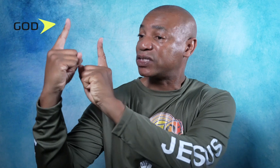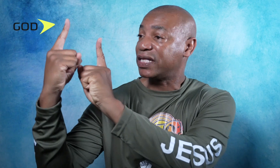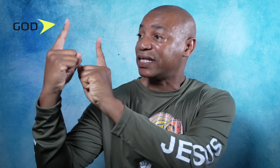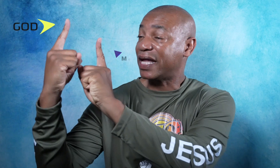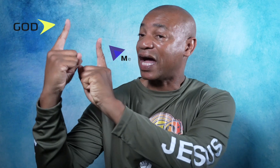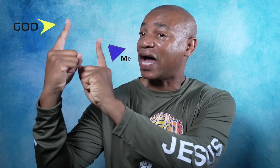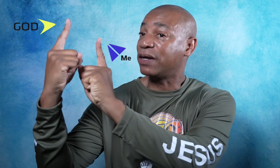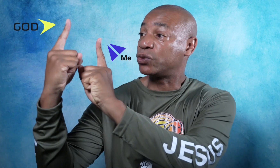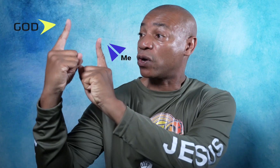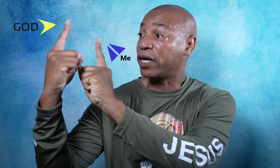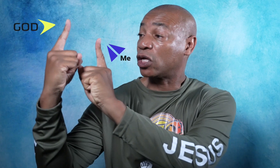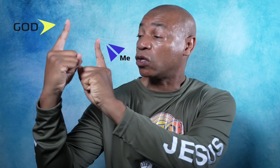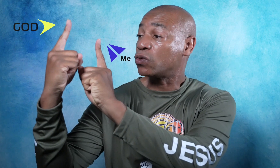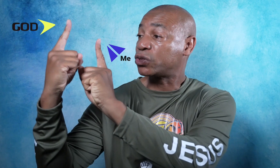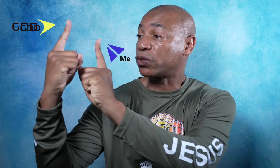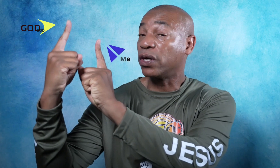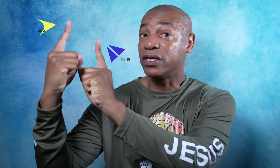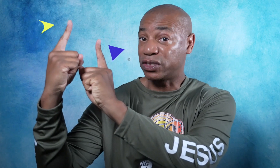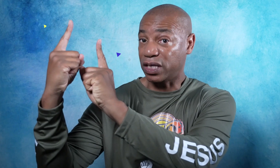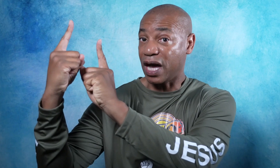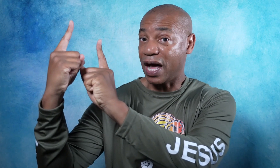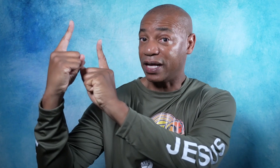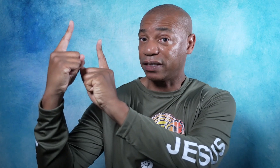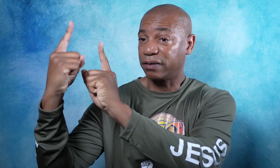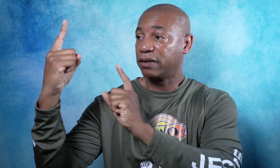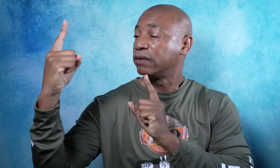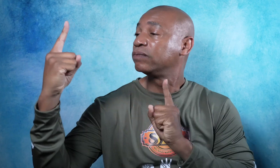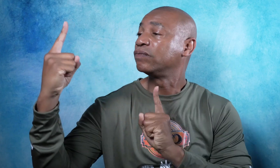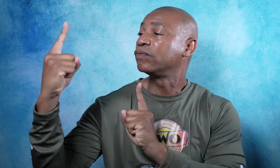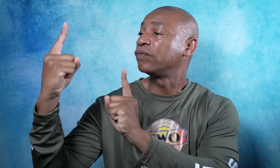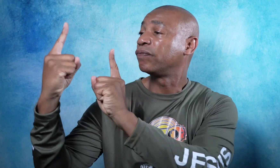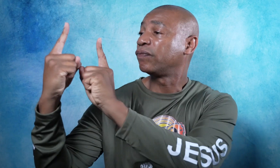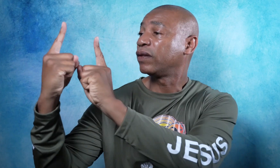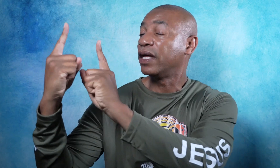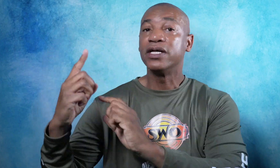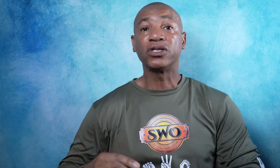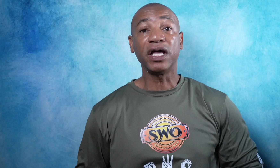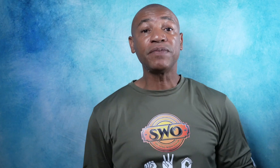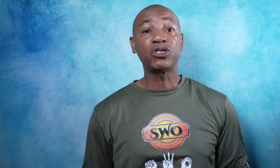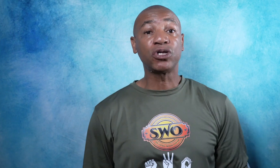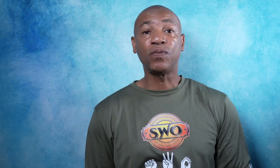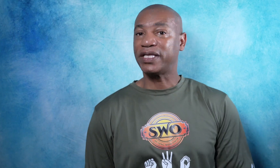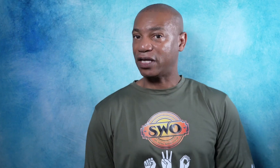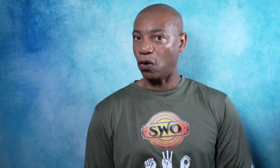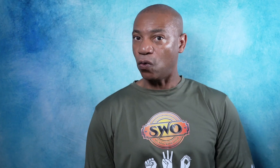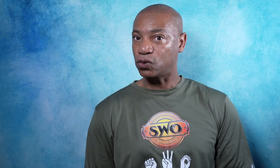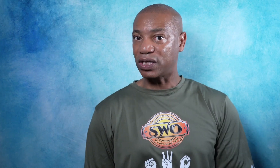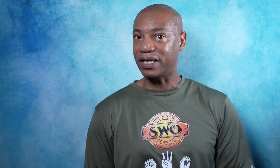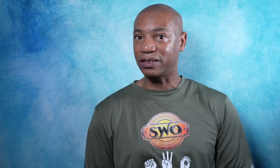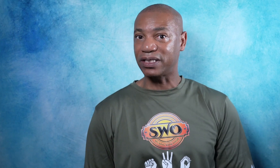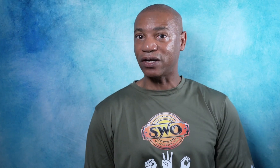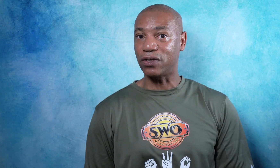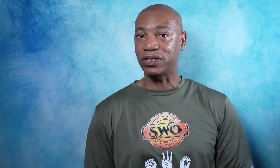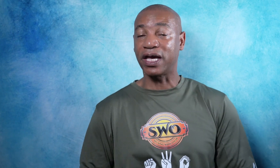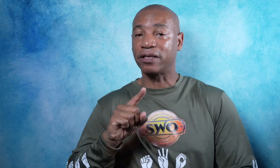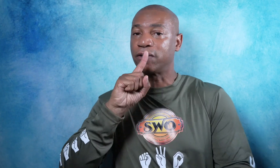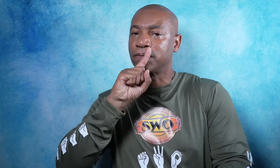representing that I am drawing closer to God. So let me show you what that whole sign looks like all together.